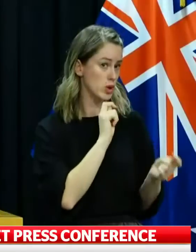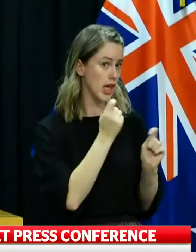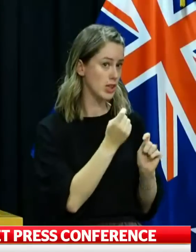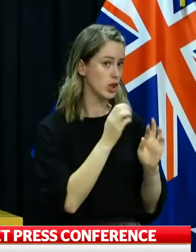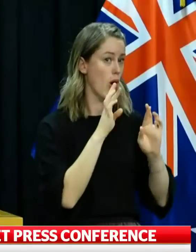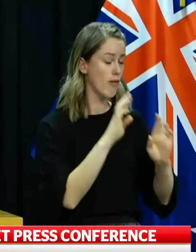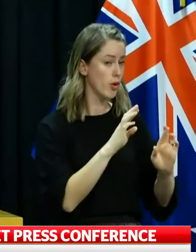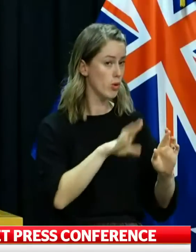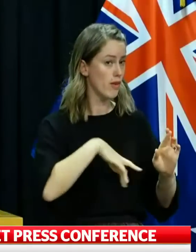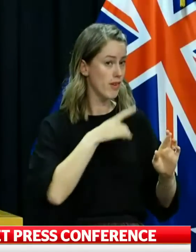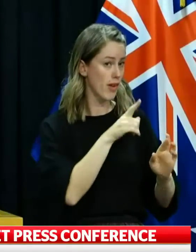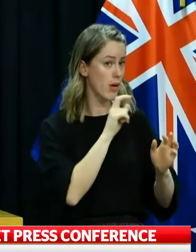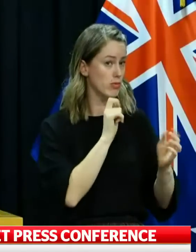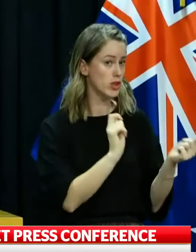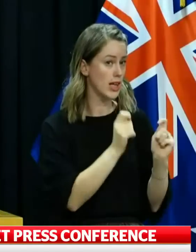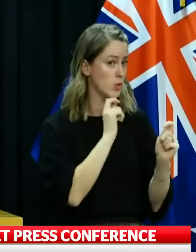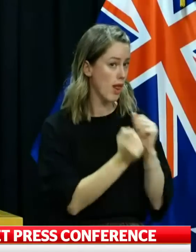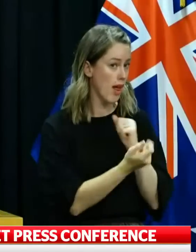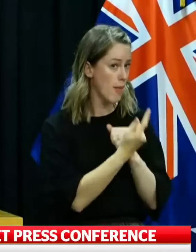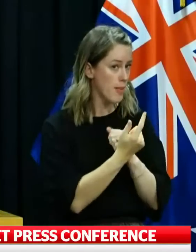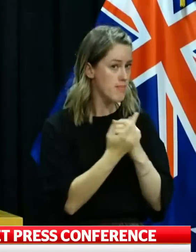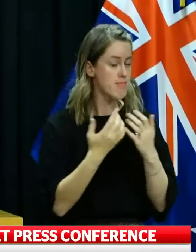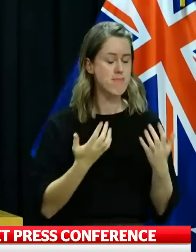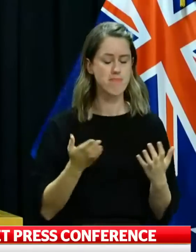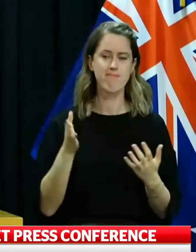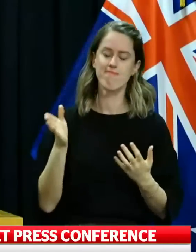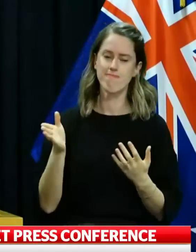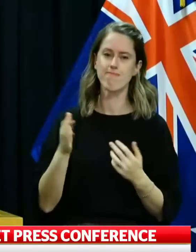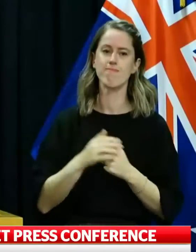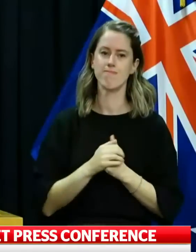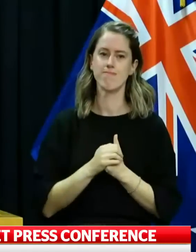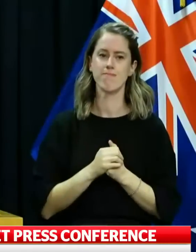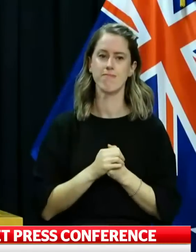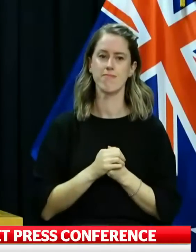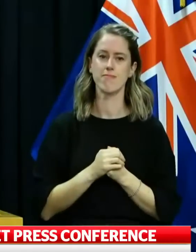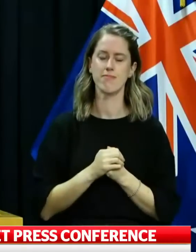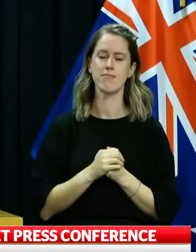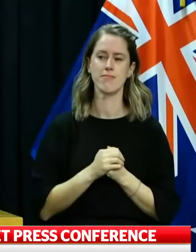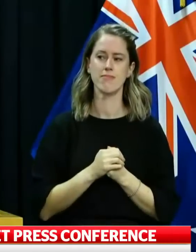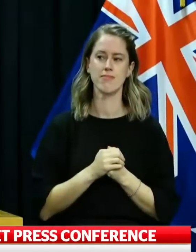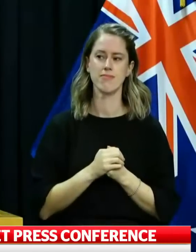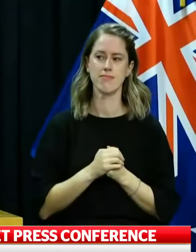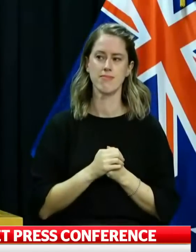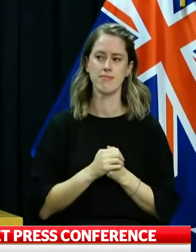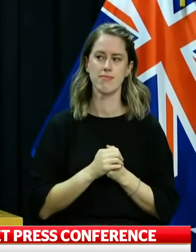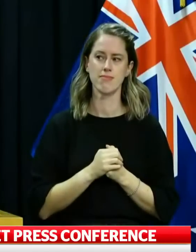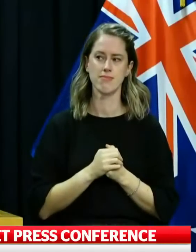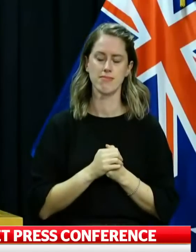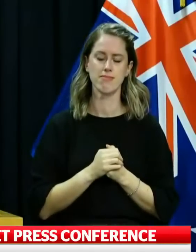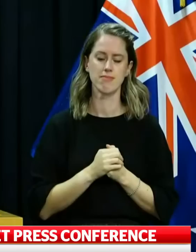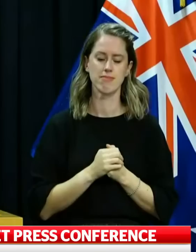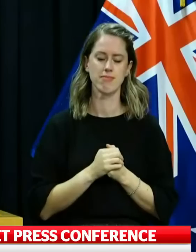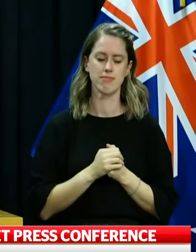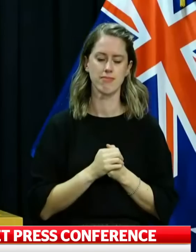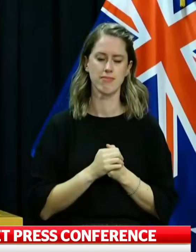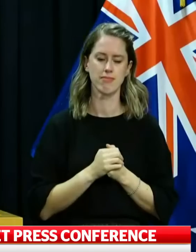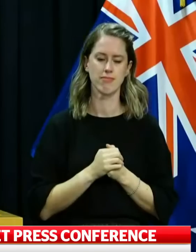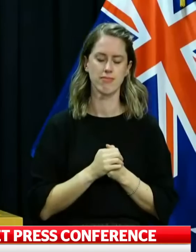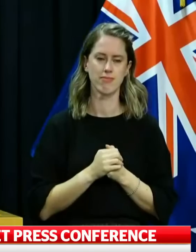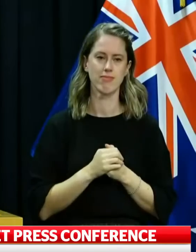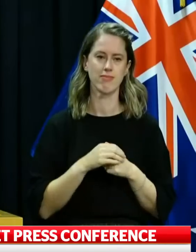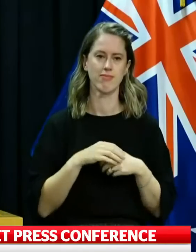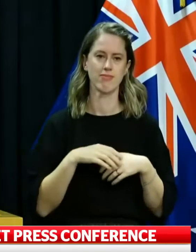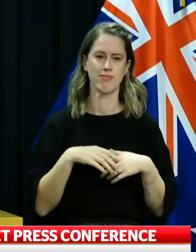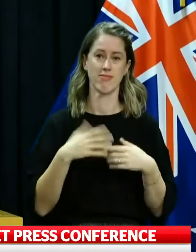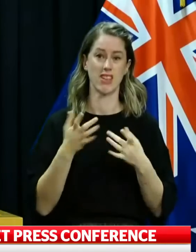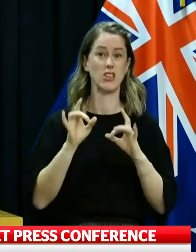given any indication that that will happen? Look, I'm very clear with any